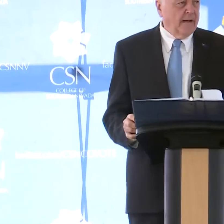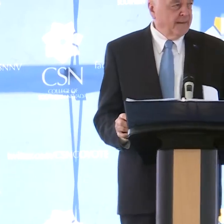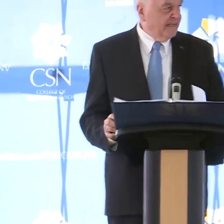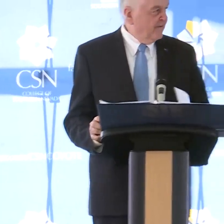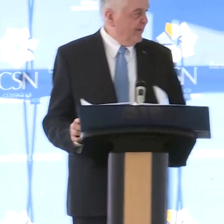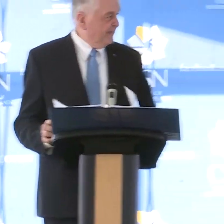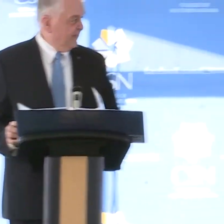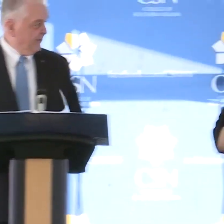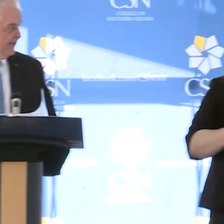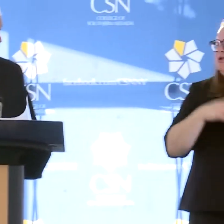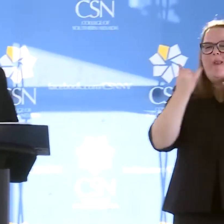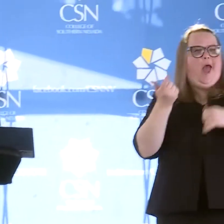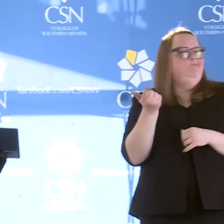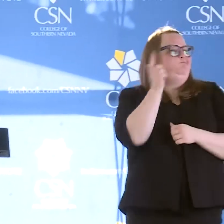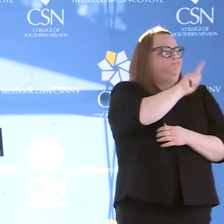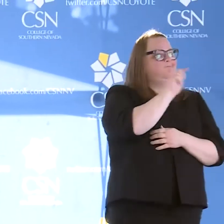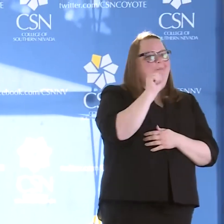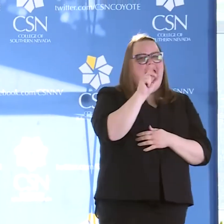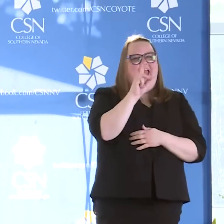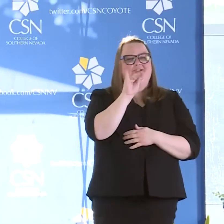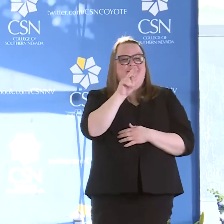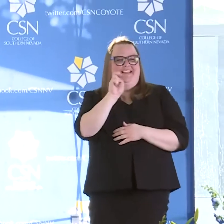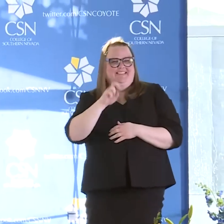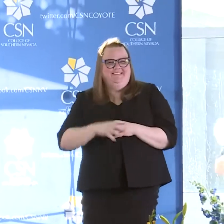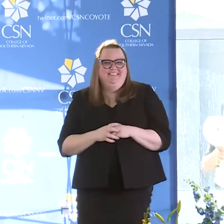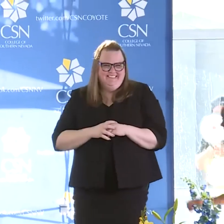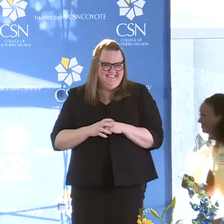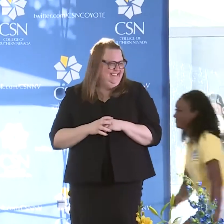And now I'm going to give it back to Adriana.